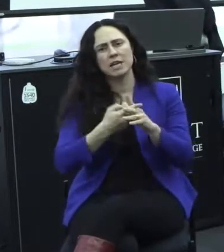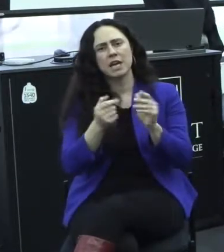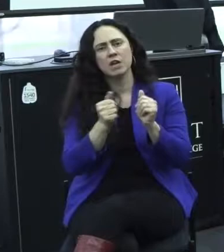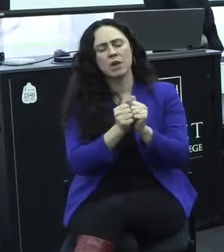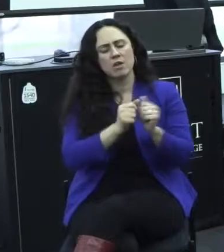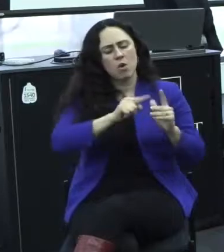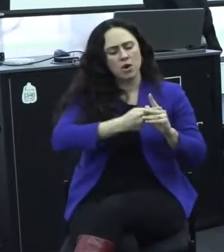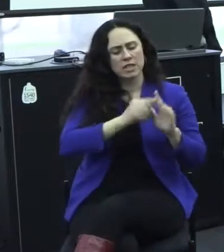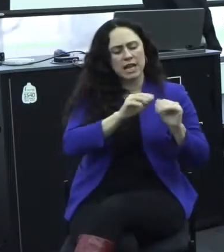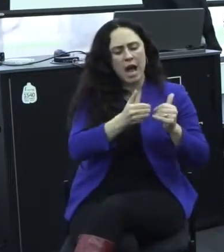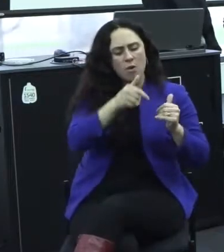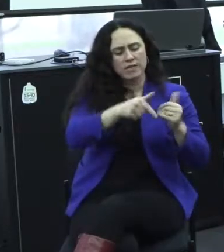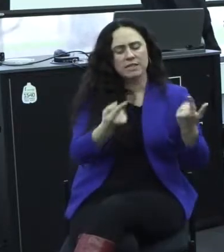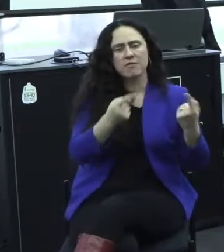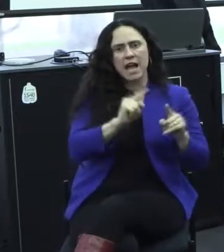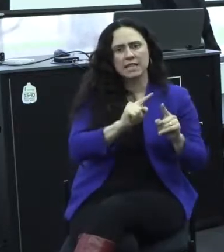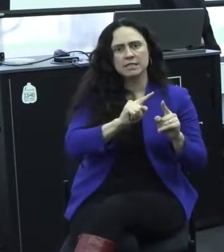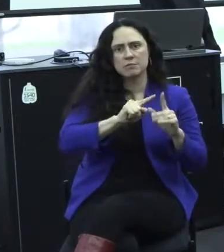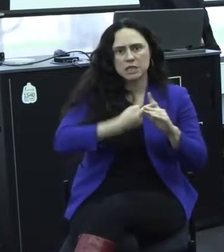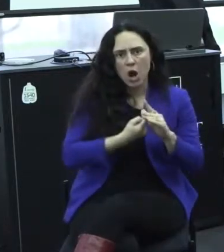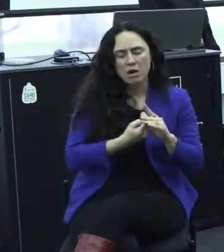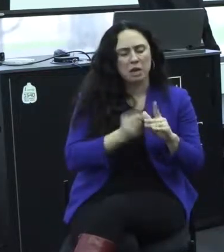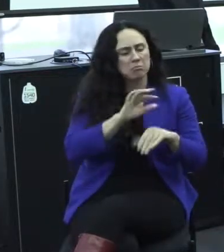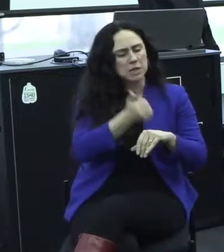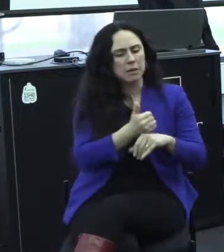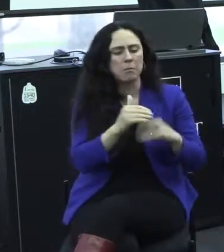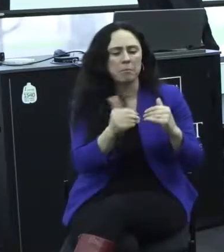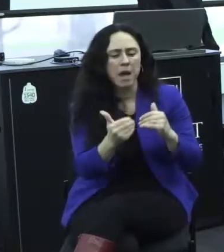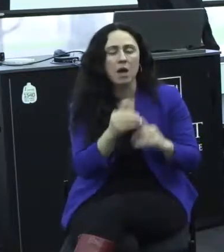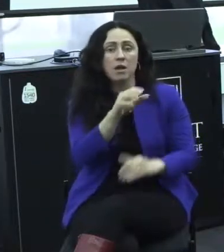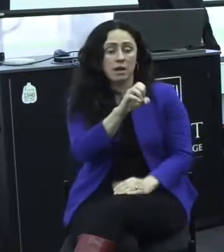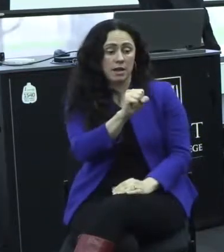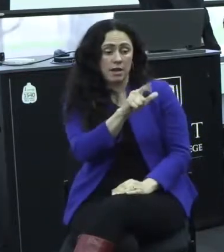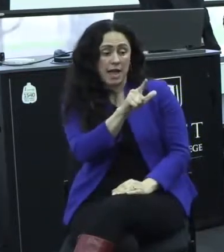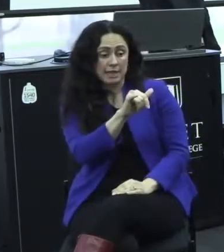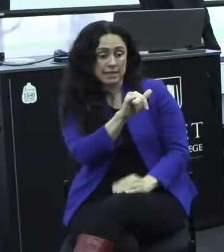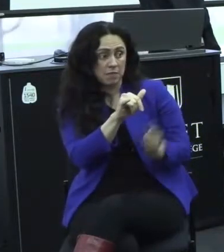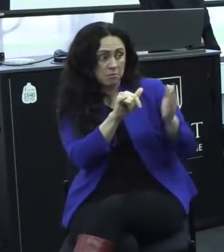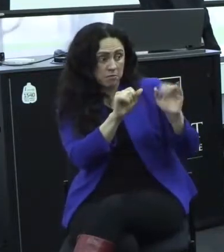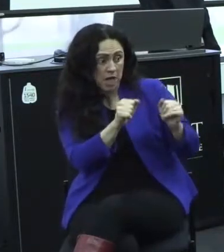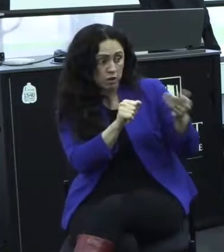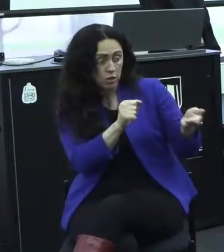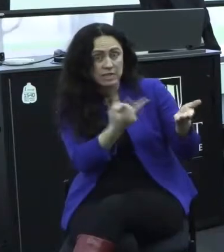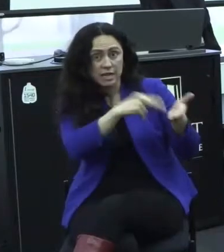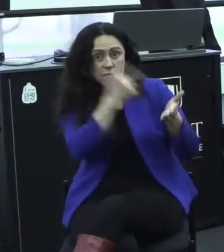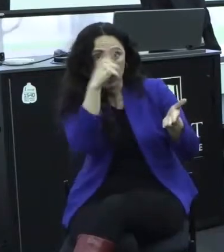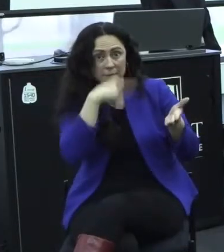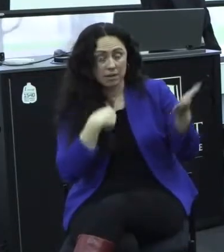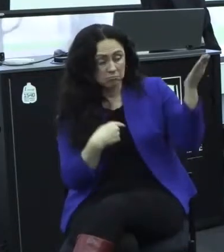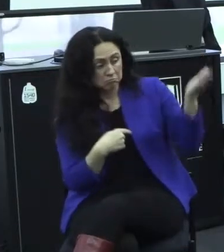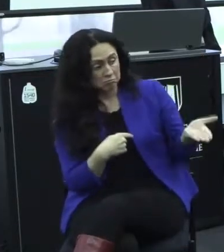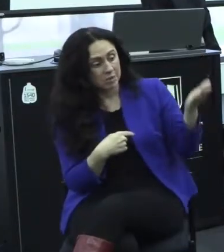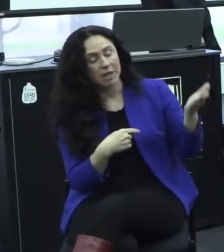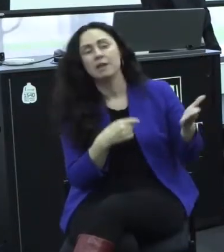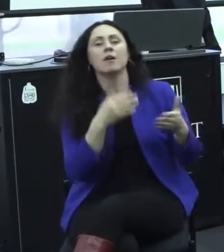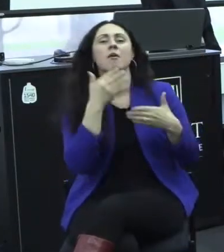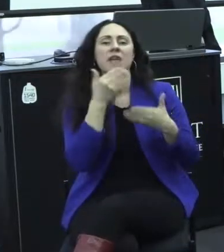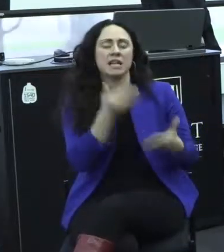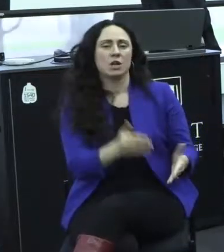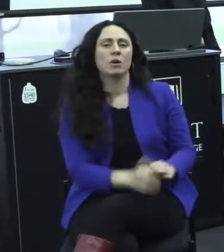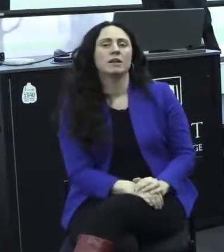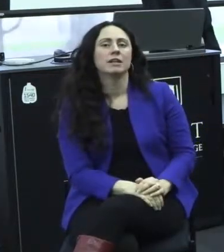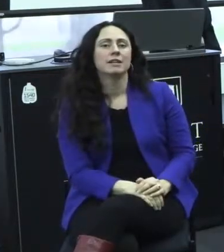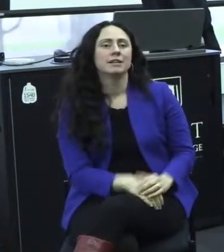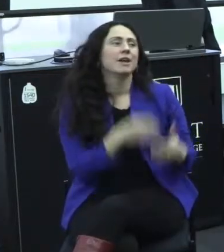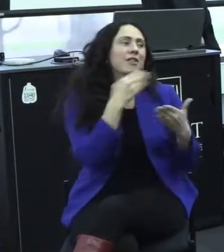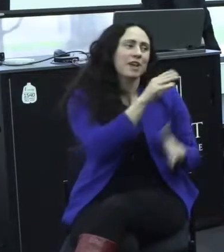origin of how this event started. Esley, if you can please stand up for me. Thank you. So,